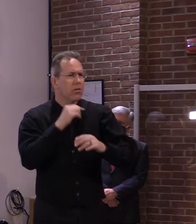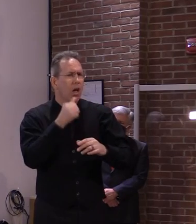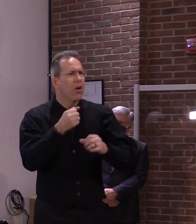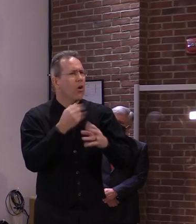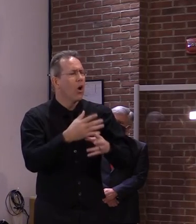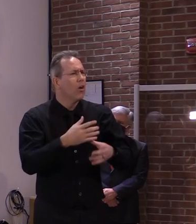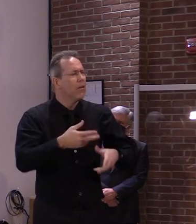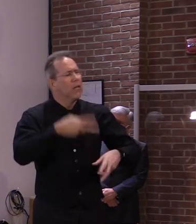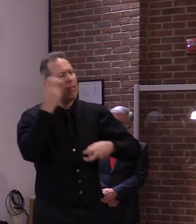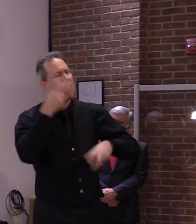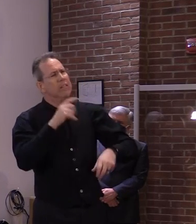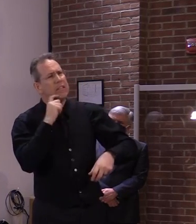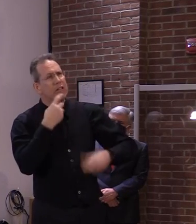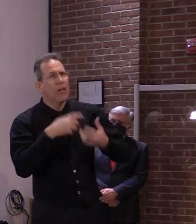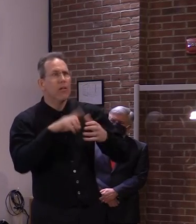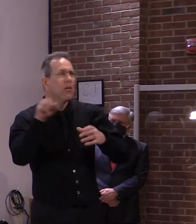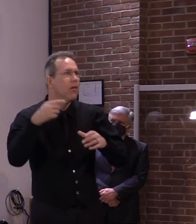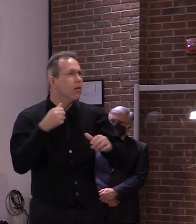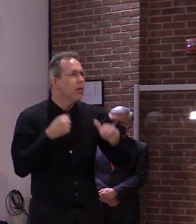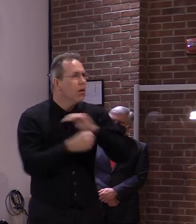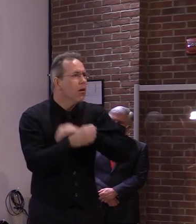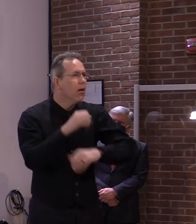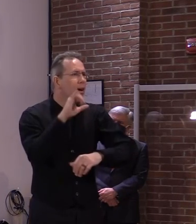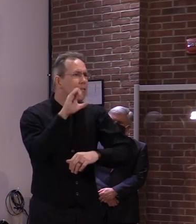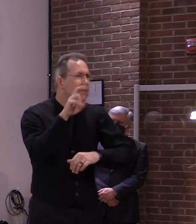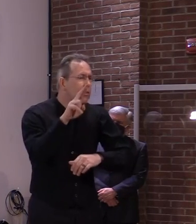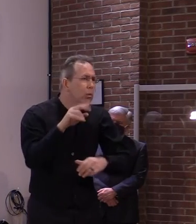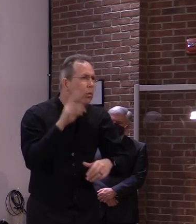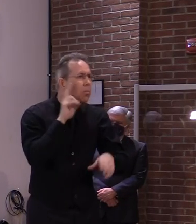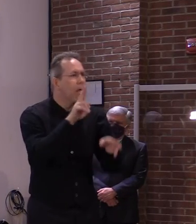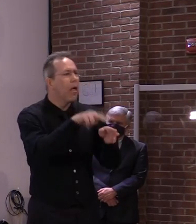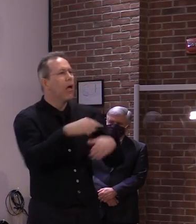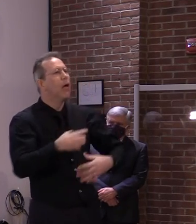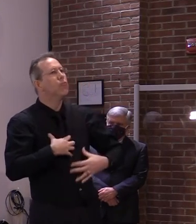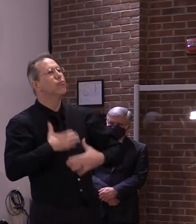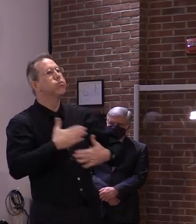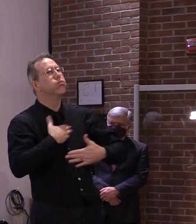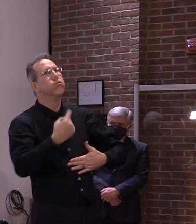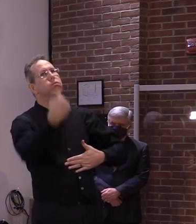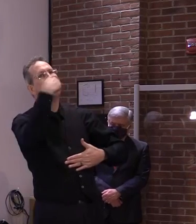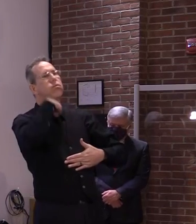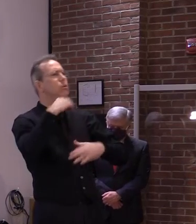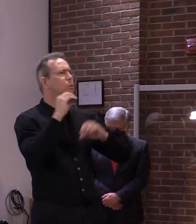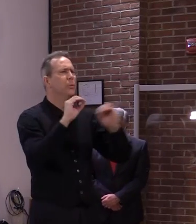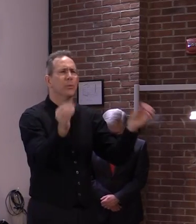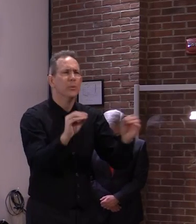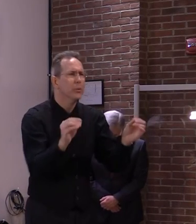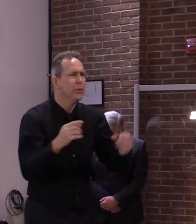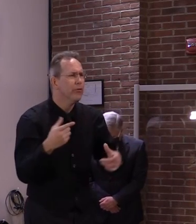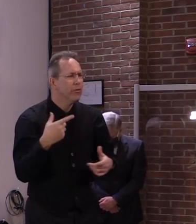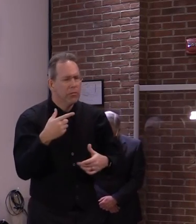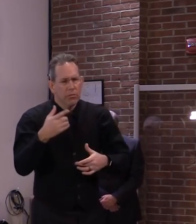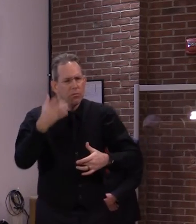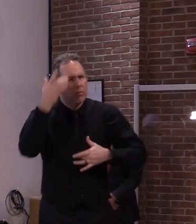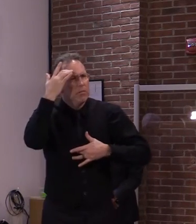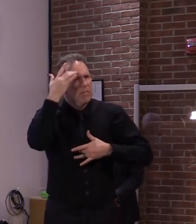being really having a complicated course that could, God forbid, culminate in death.